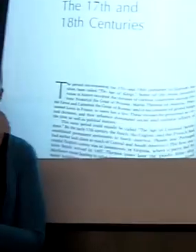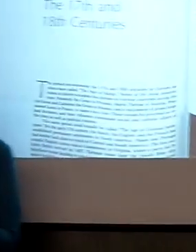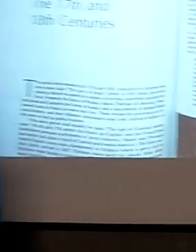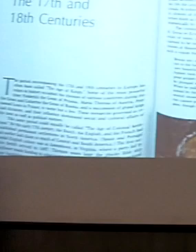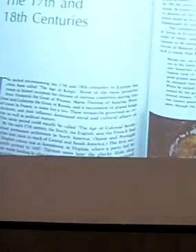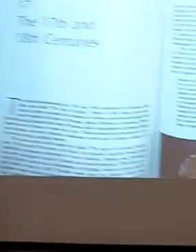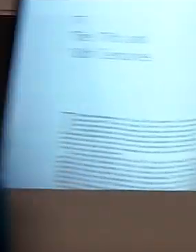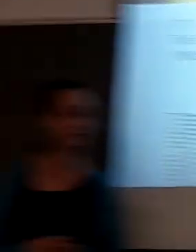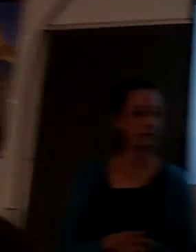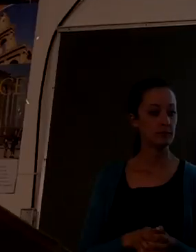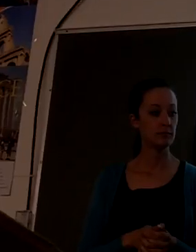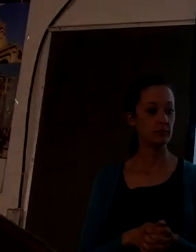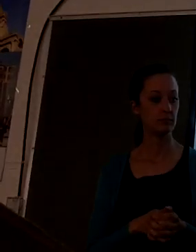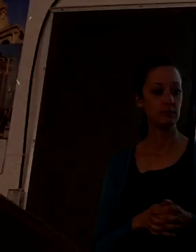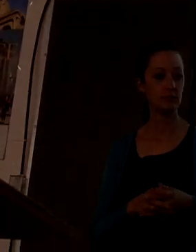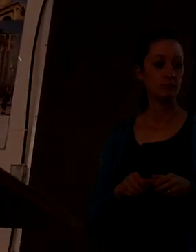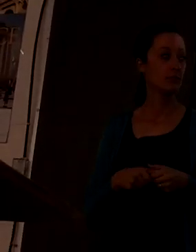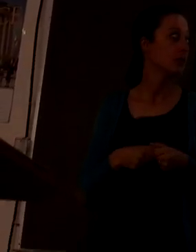And so,